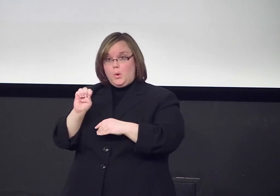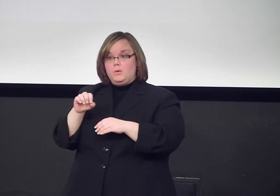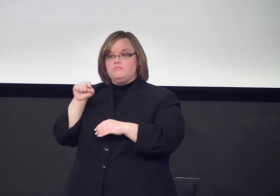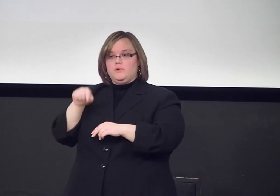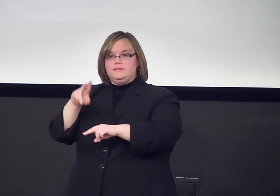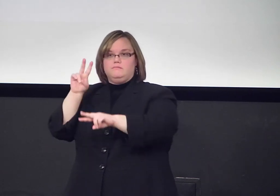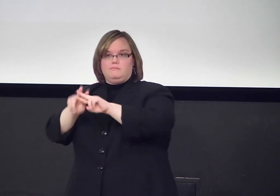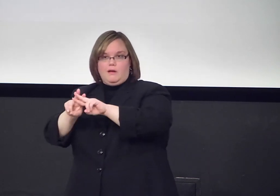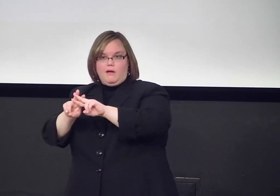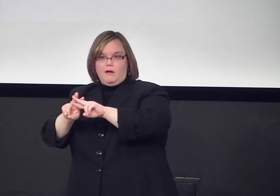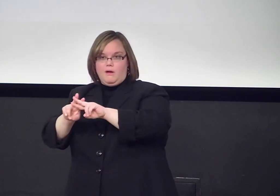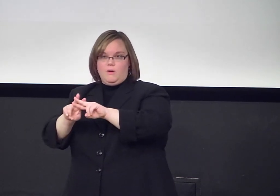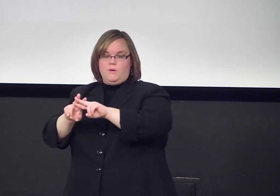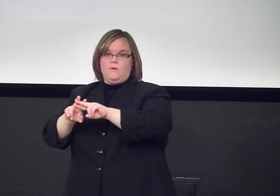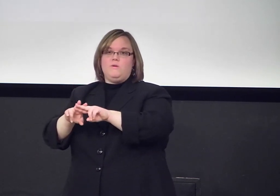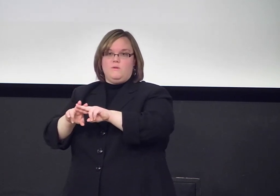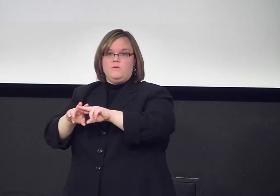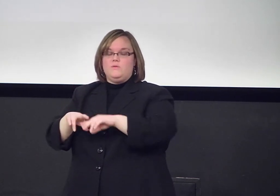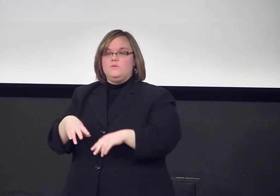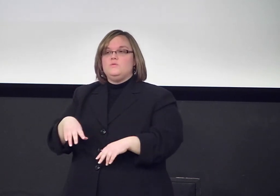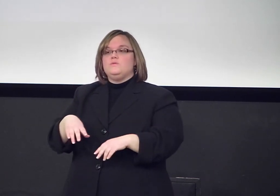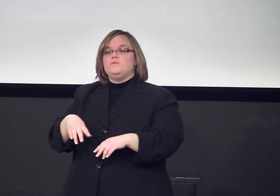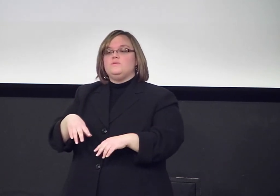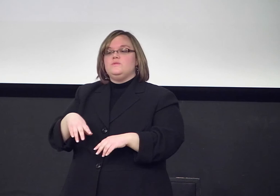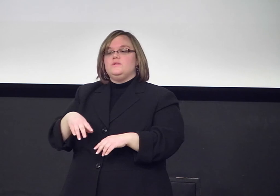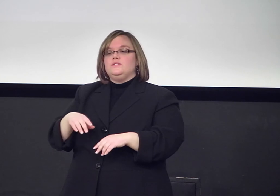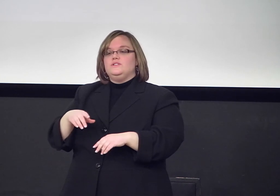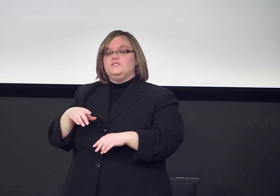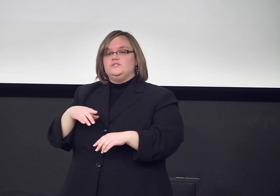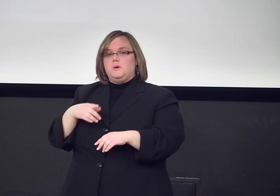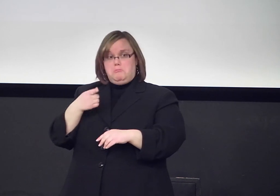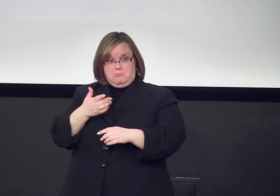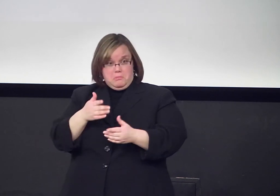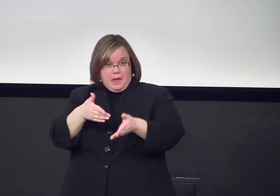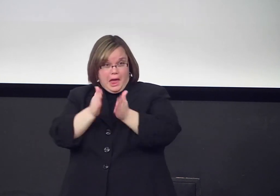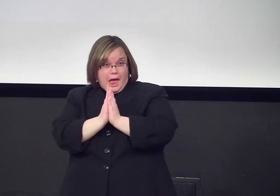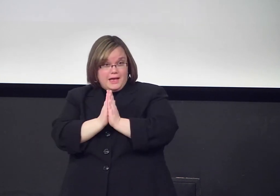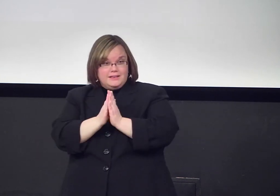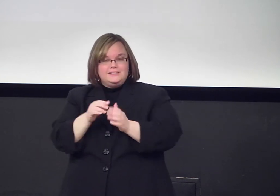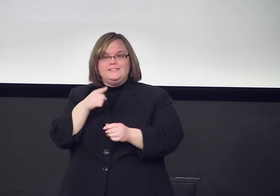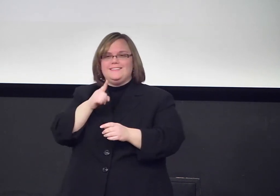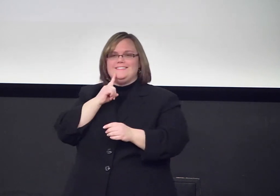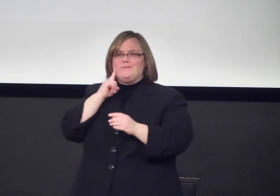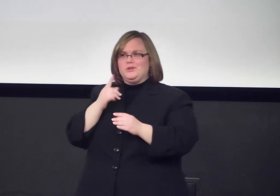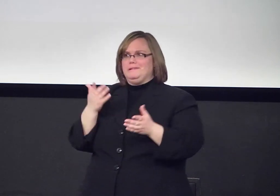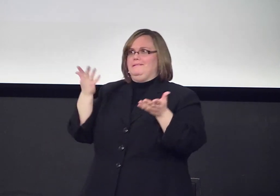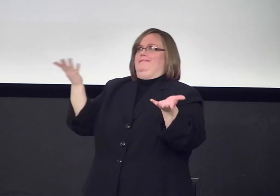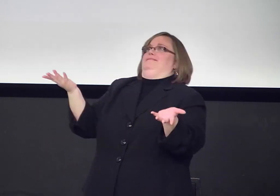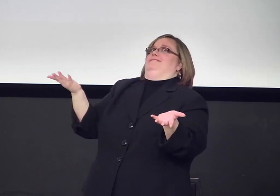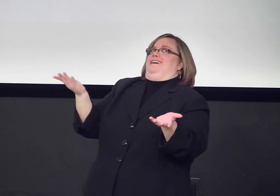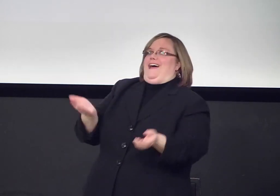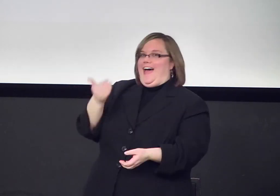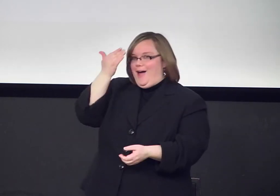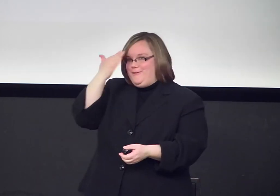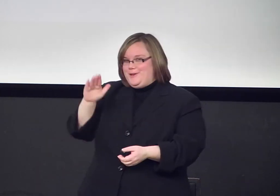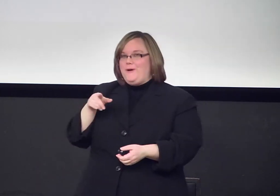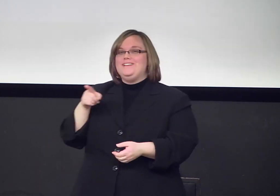And the audio recording also informed the interpreter and the caller that if they didn't have an access code, to hit